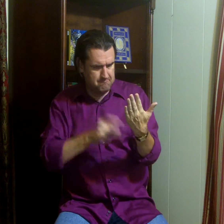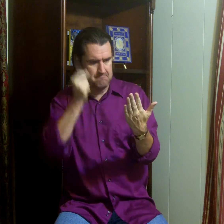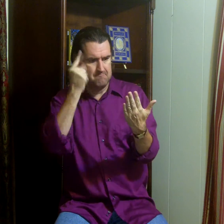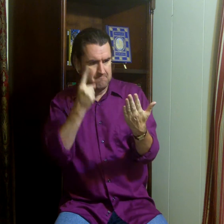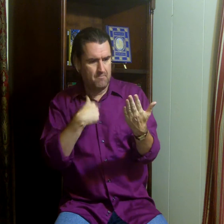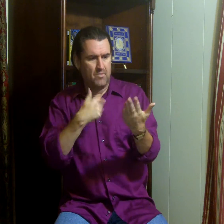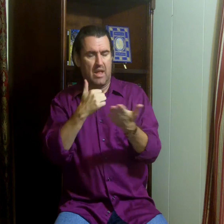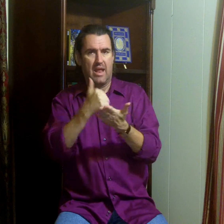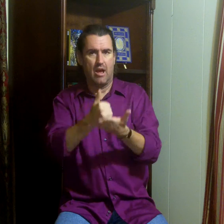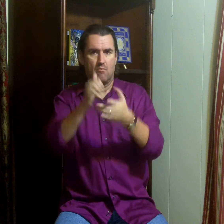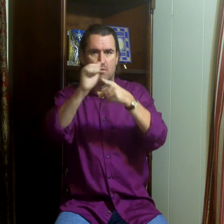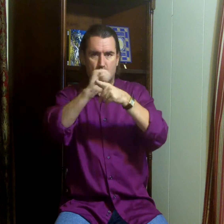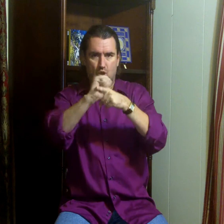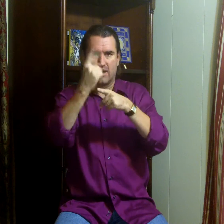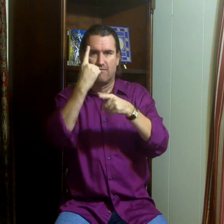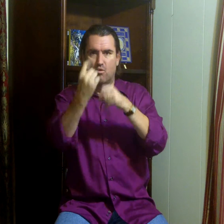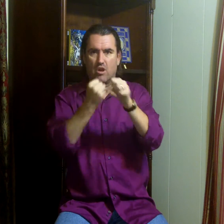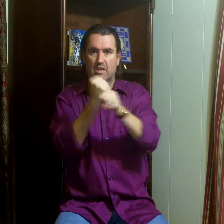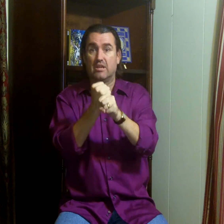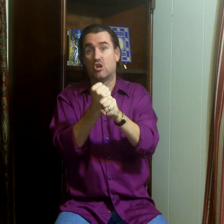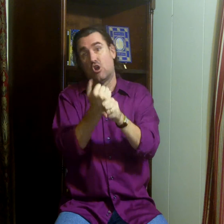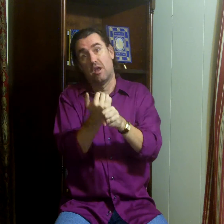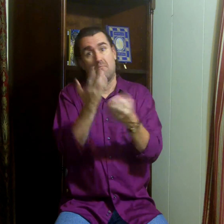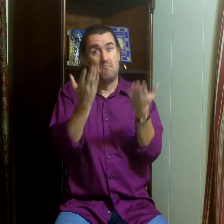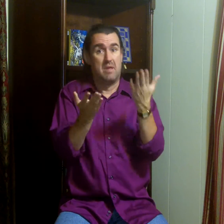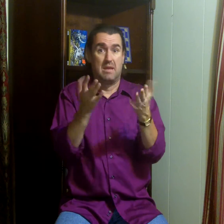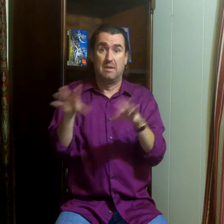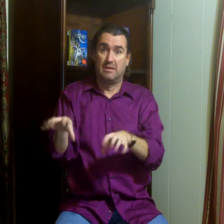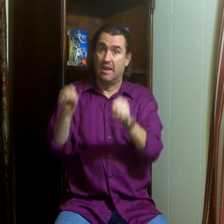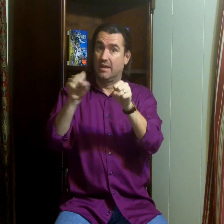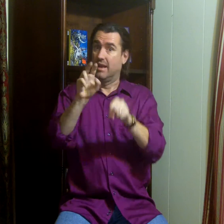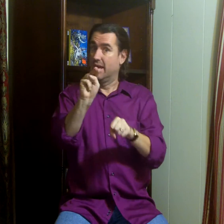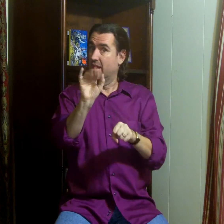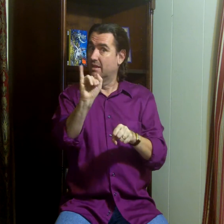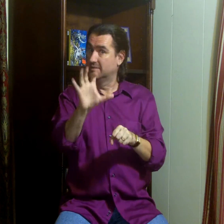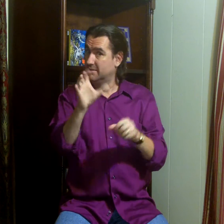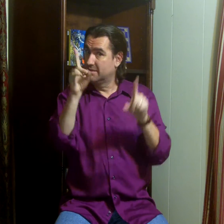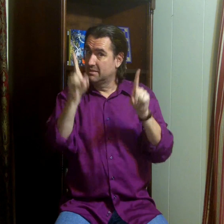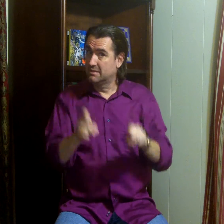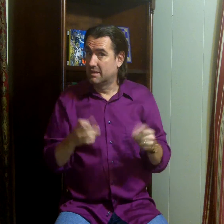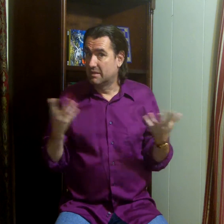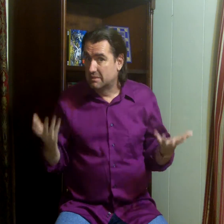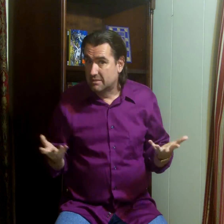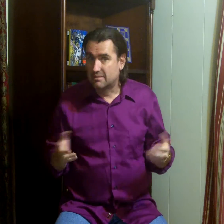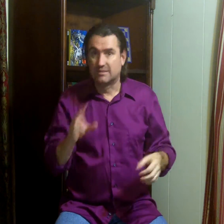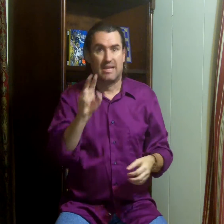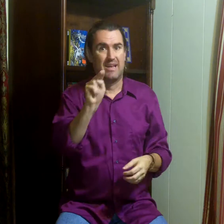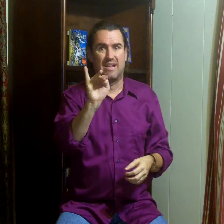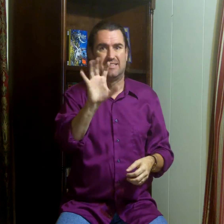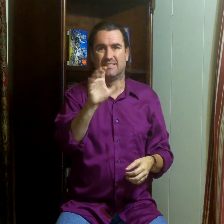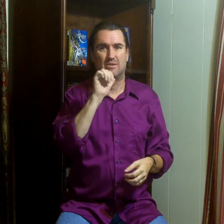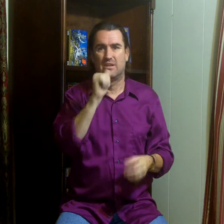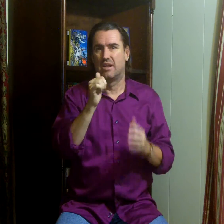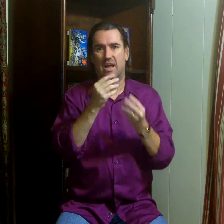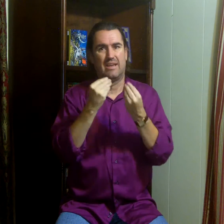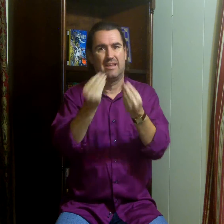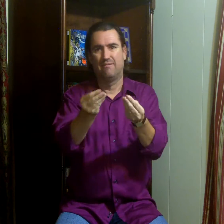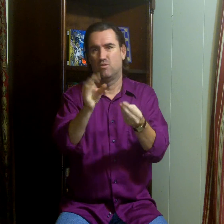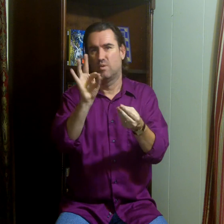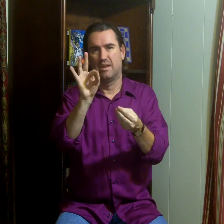year or so, and then possibly take NIC. Because NIC won't give you any feedback, so that's one of the nice things we like